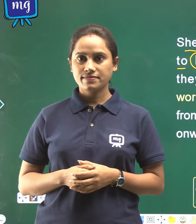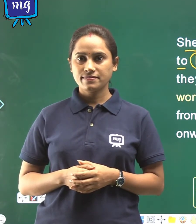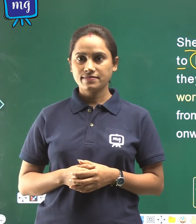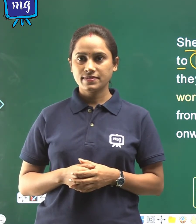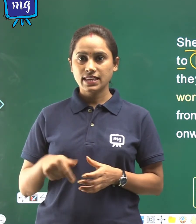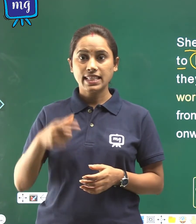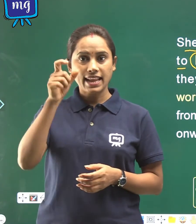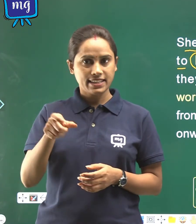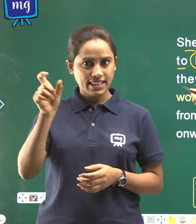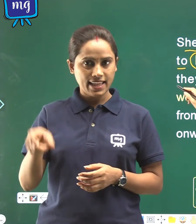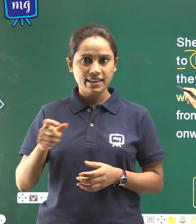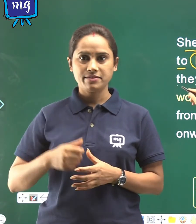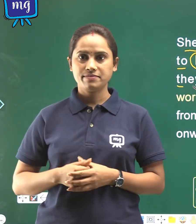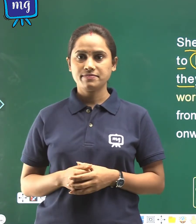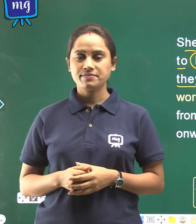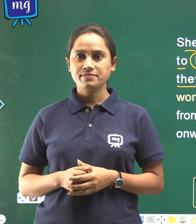that they